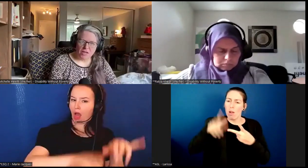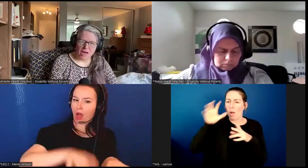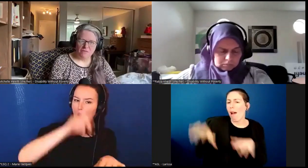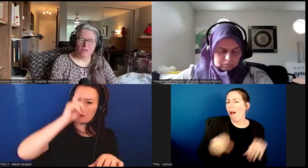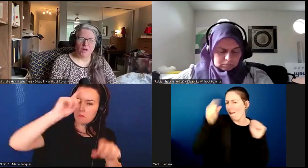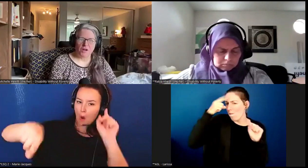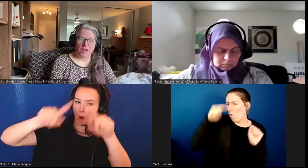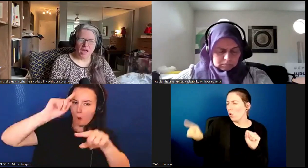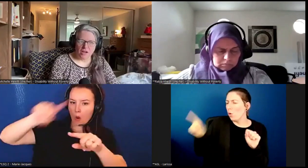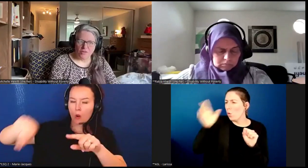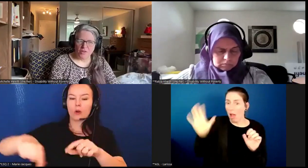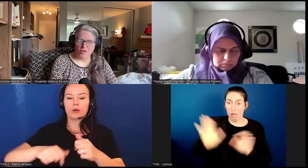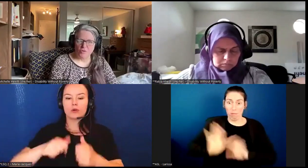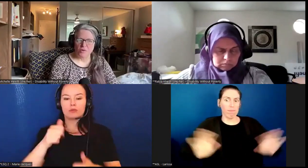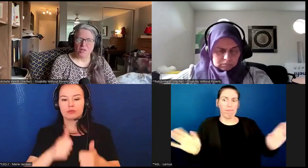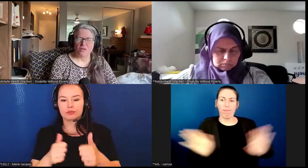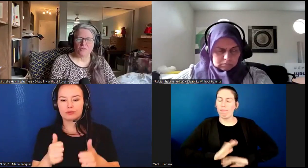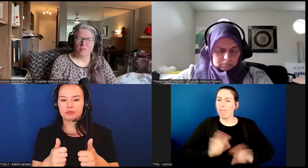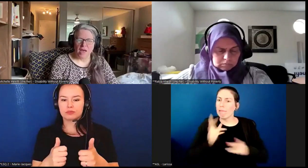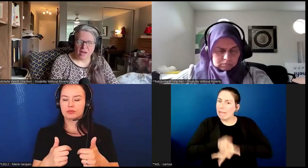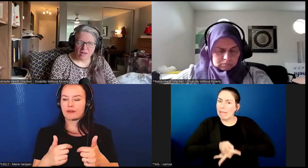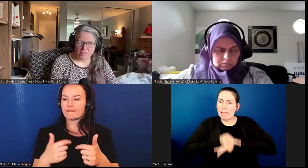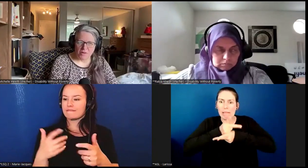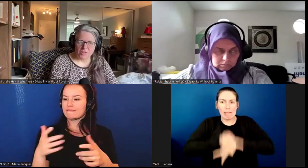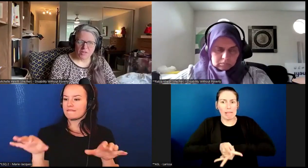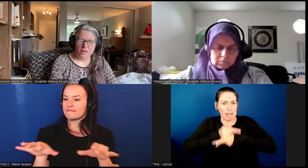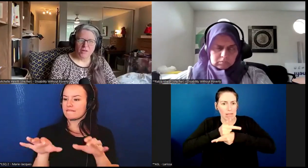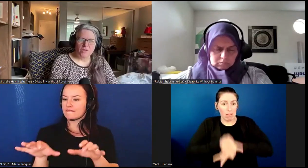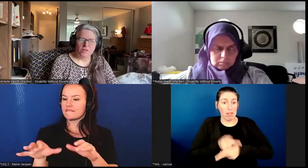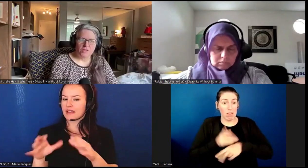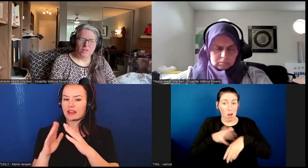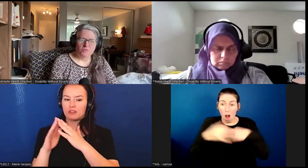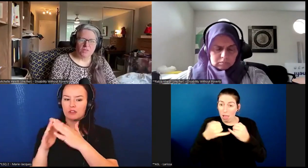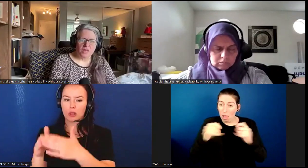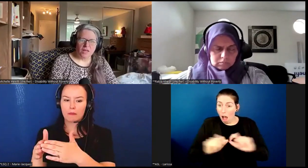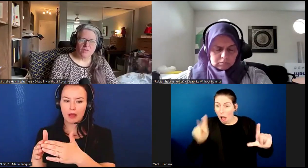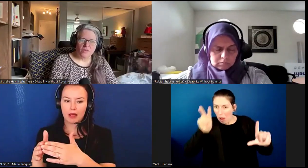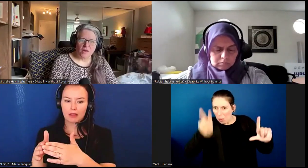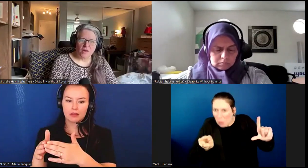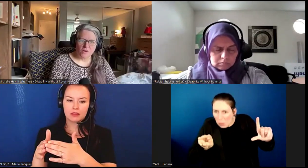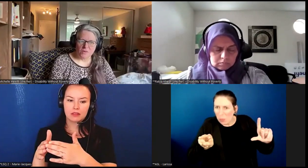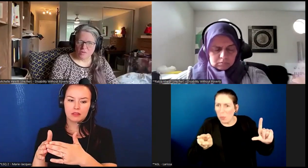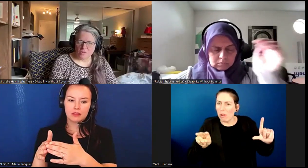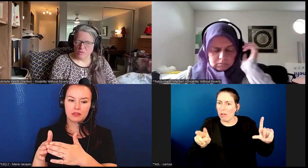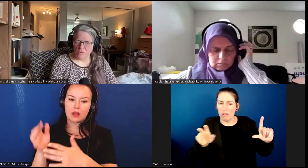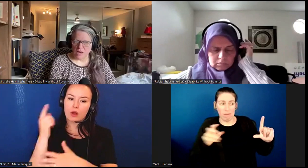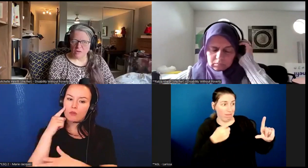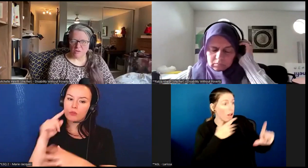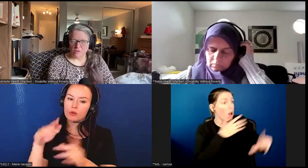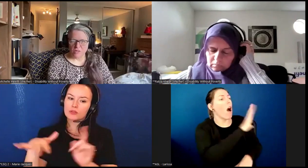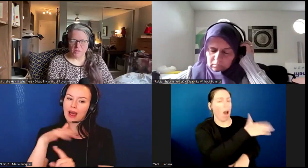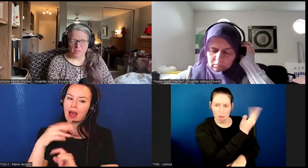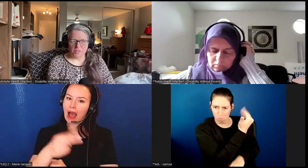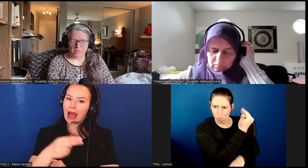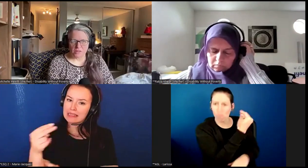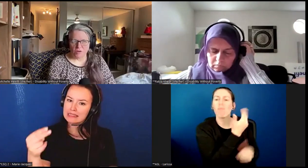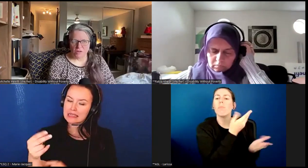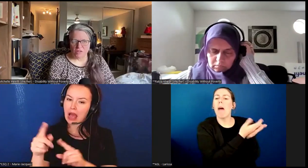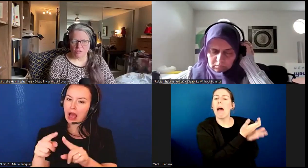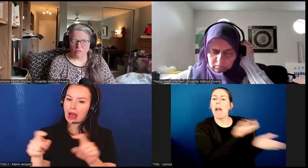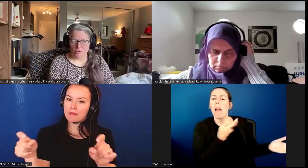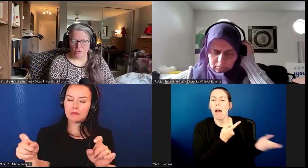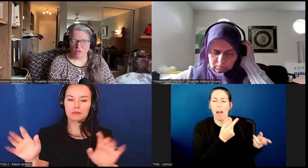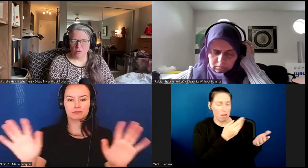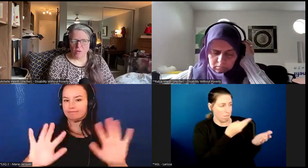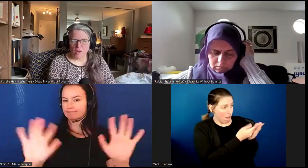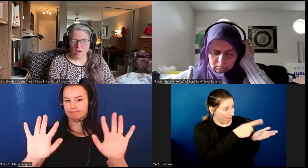very careful on anything you read from anybody that is saying that they are going to get your disability tax credit